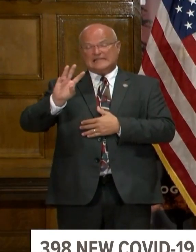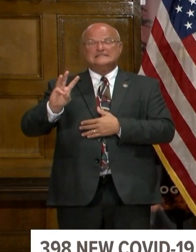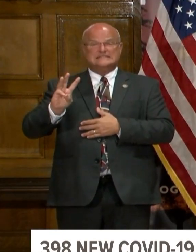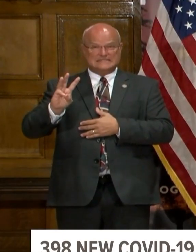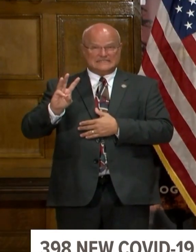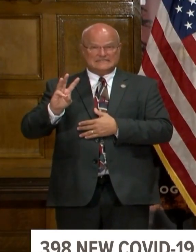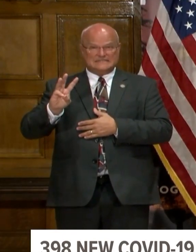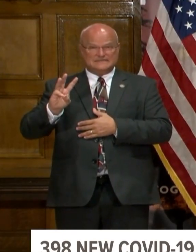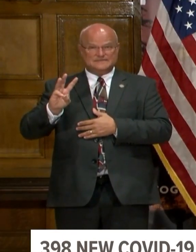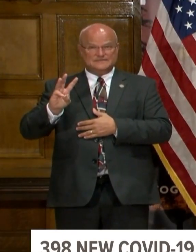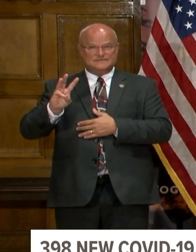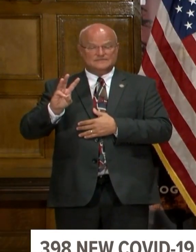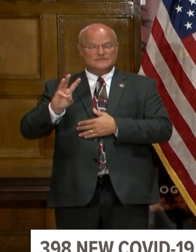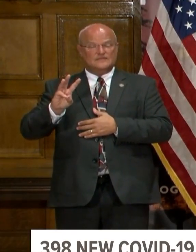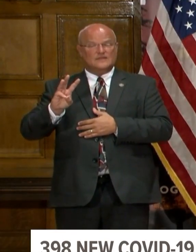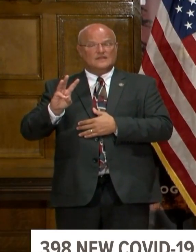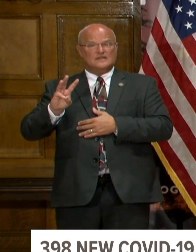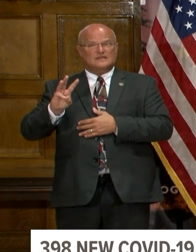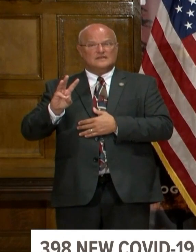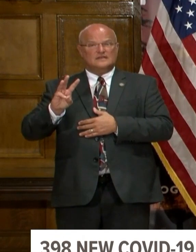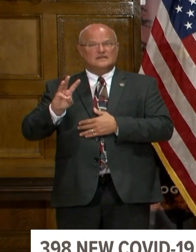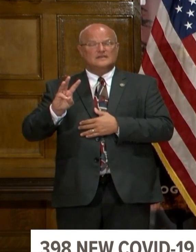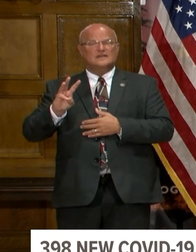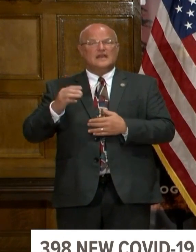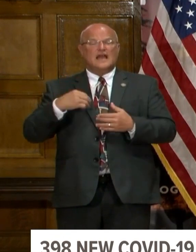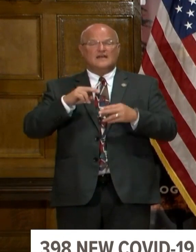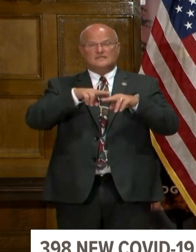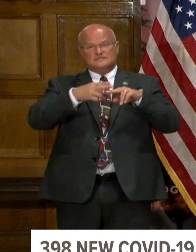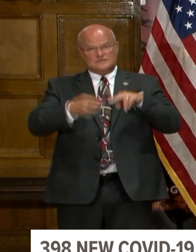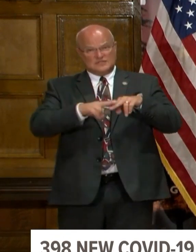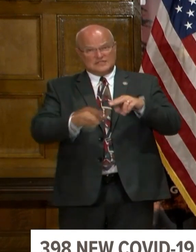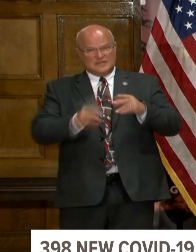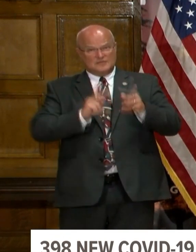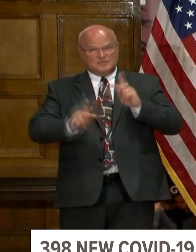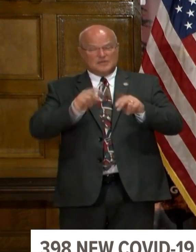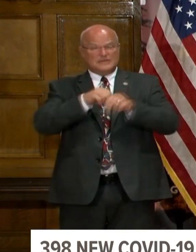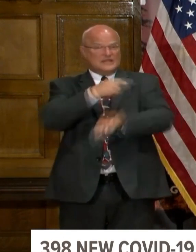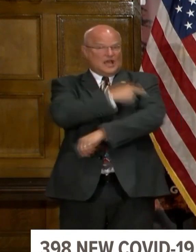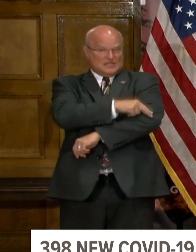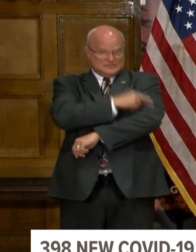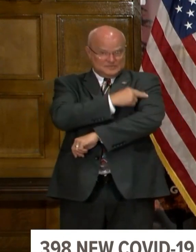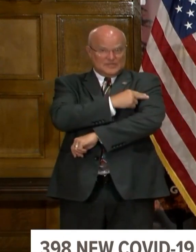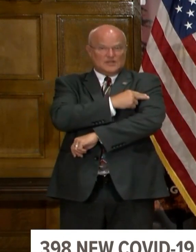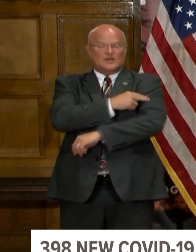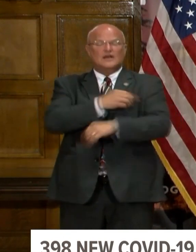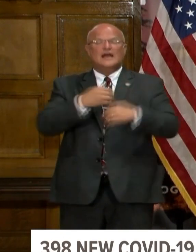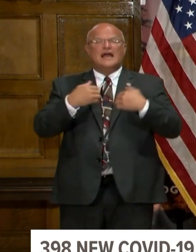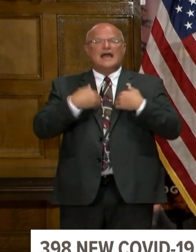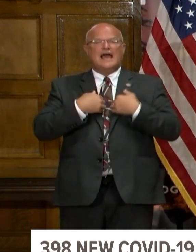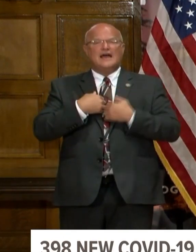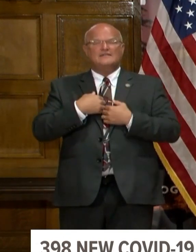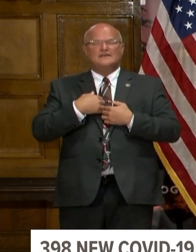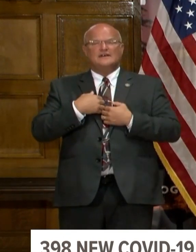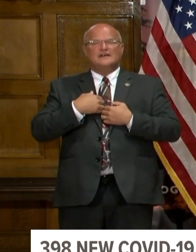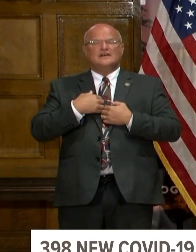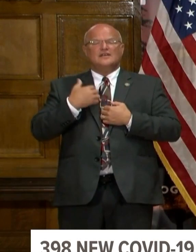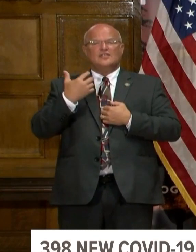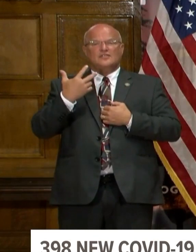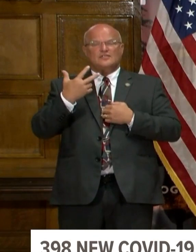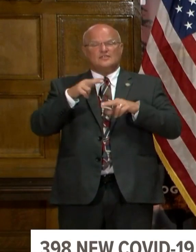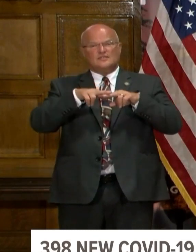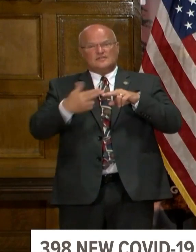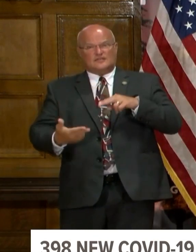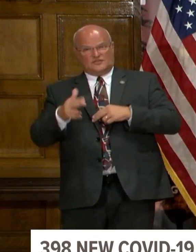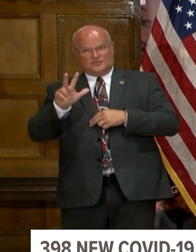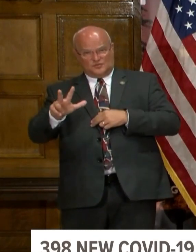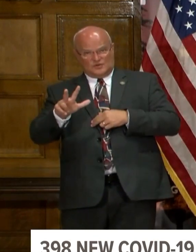5,196. In addition to a reduction in the number of individuals hospitalized, we have 3 fewer individuals